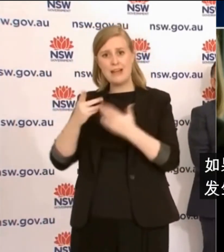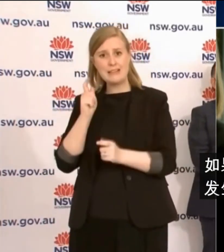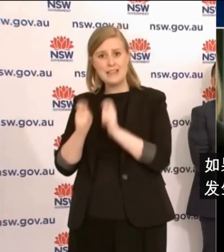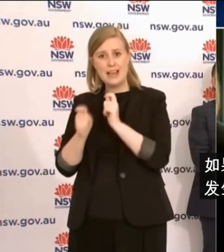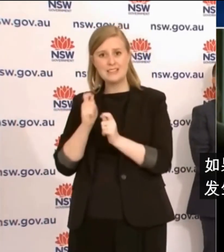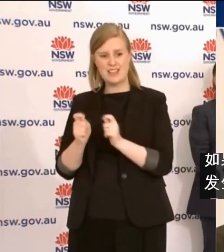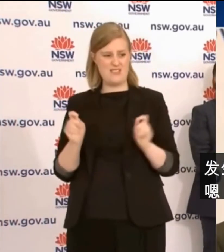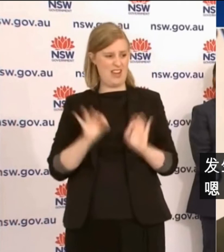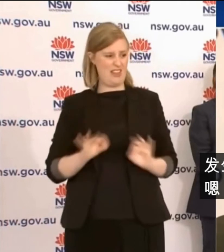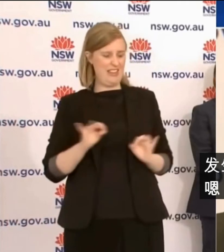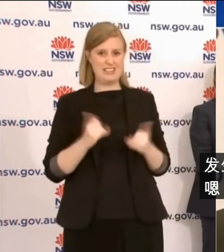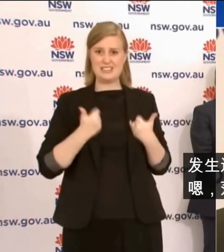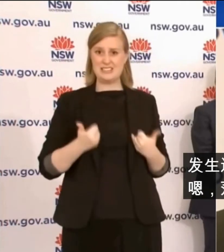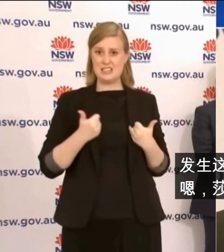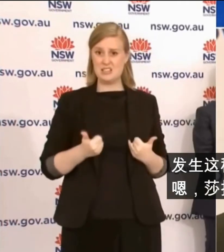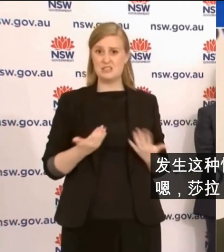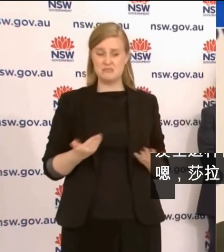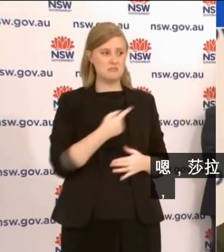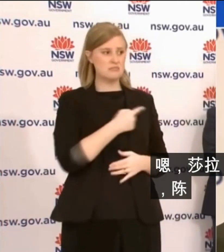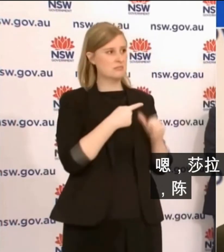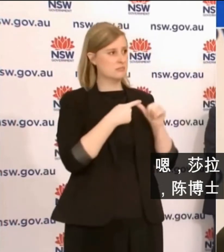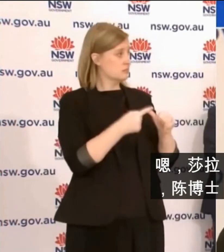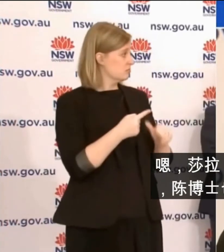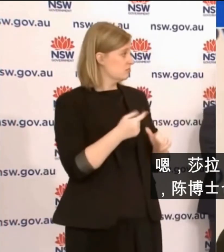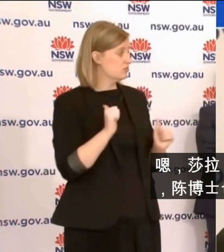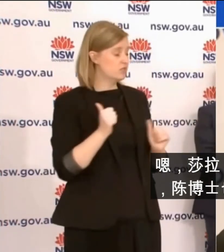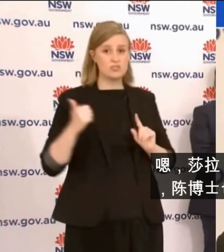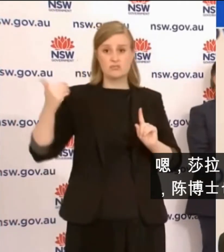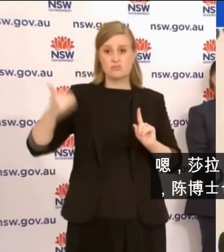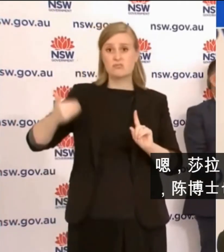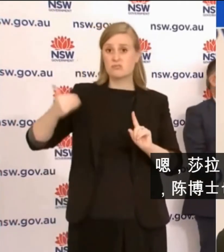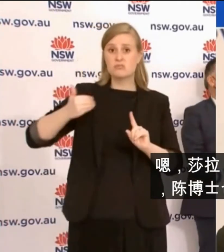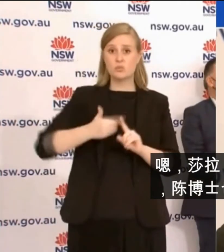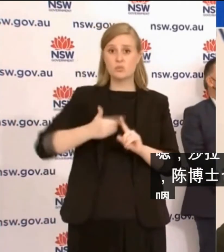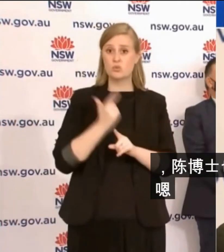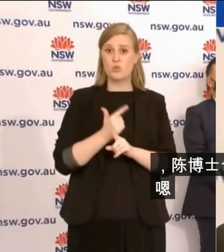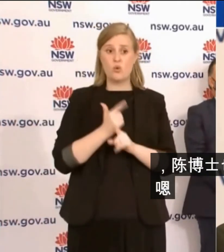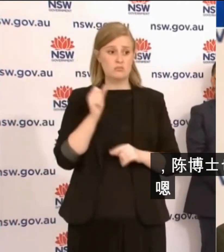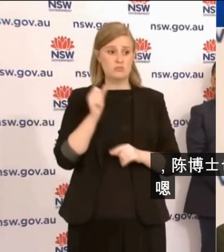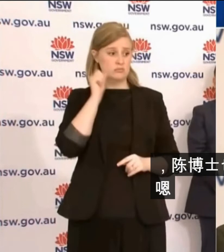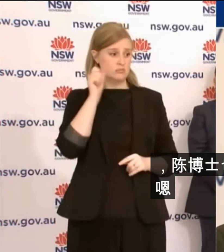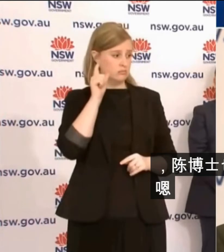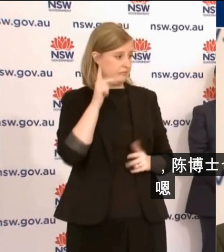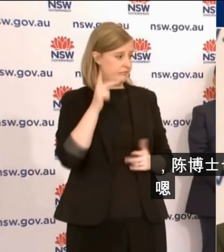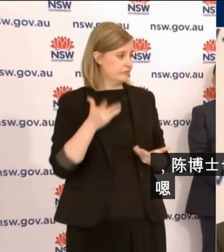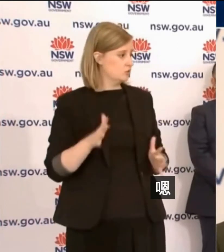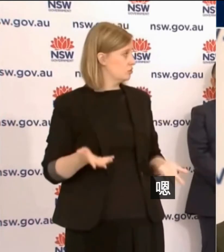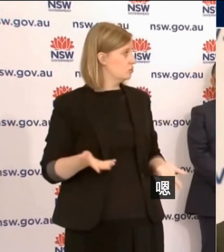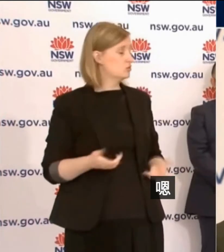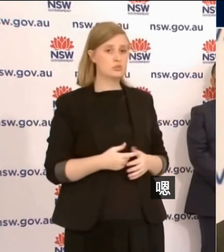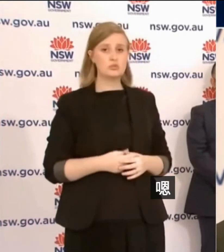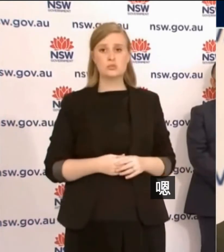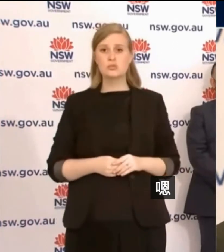happening? Sarah, we've talked about that quite a bit, and Dr. Chant has talked about it. There's